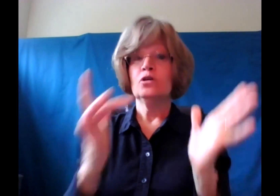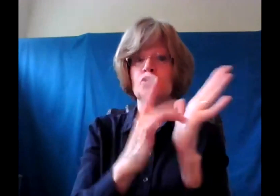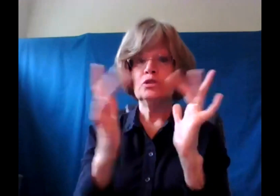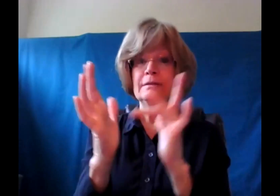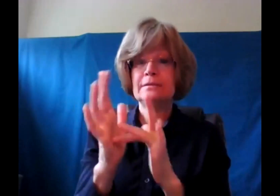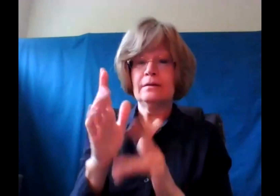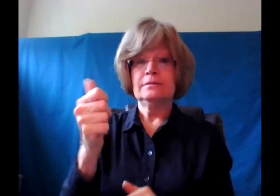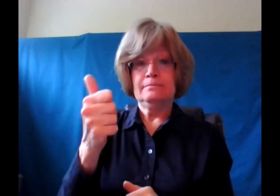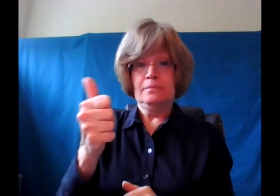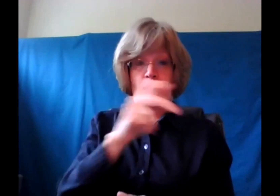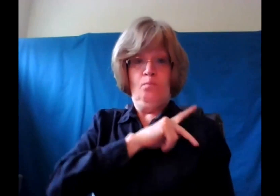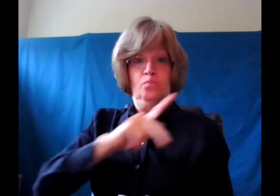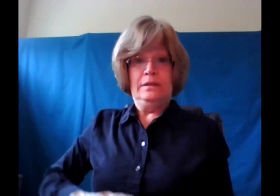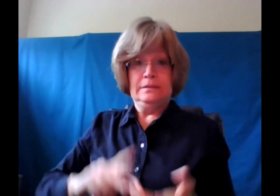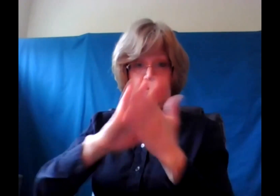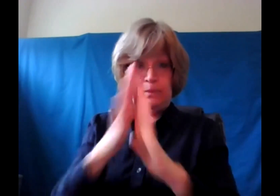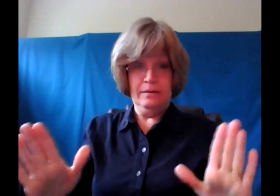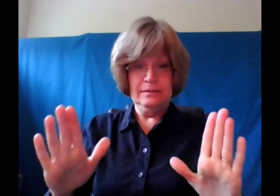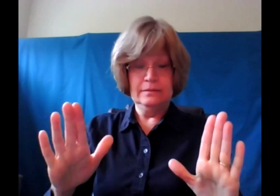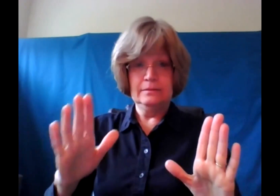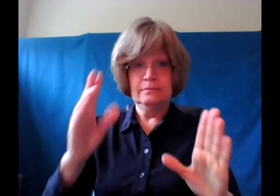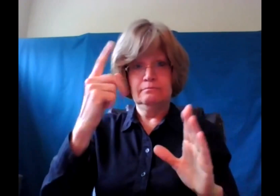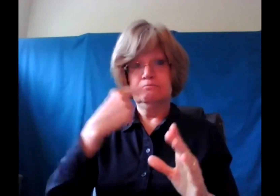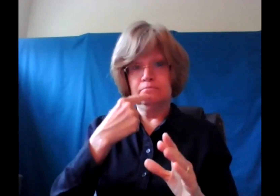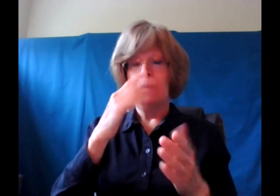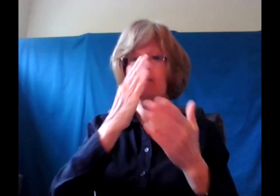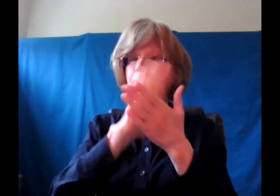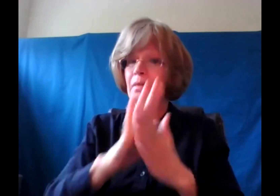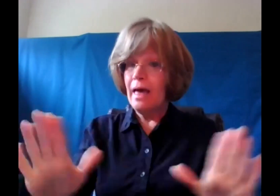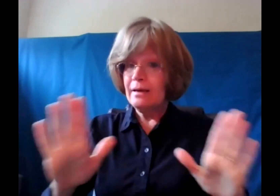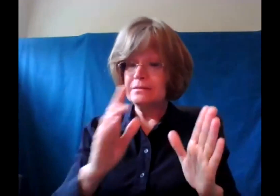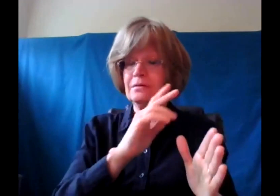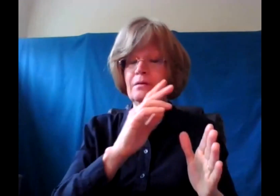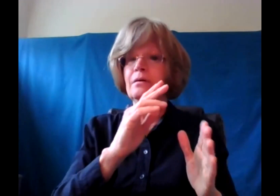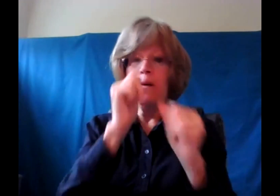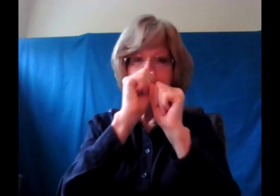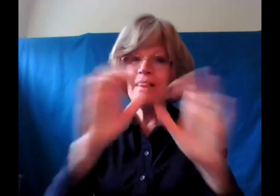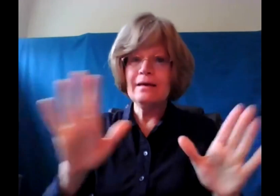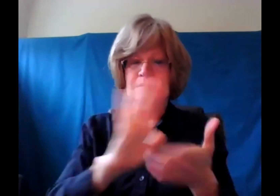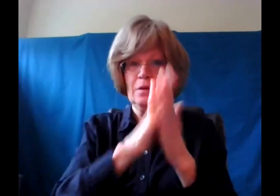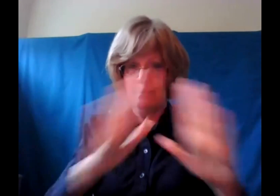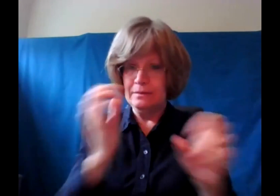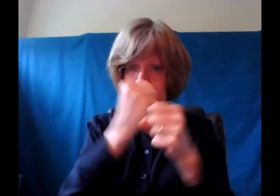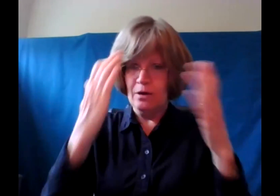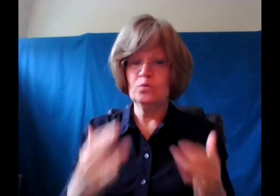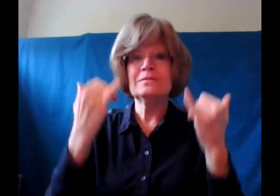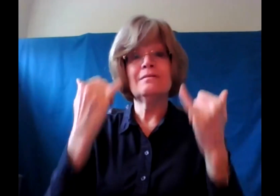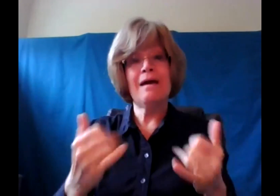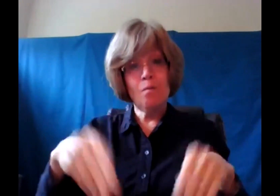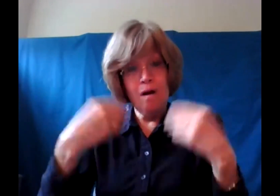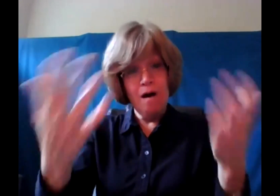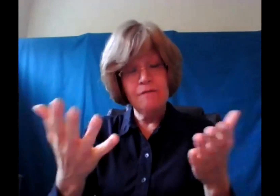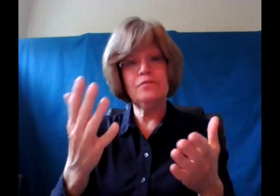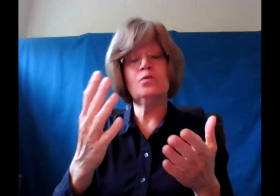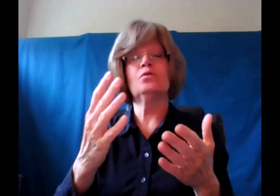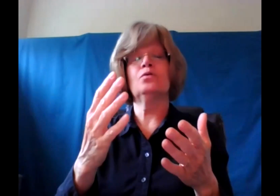Jesus, the Prince of Peace, is said that blessed are the peacemakers. So today, let us offer one another